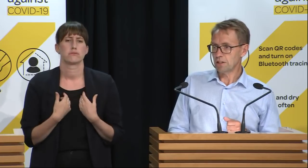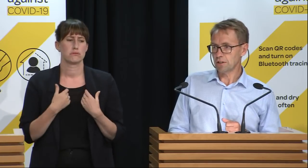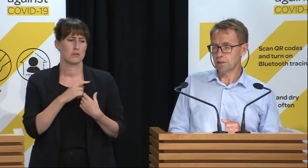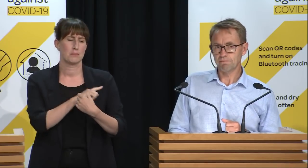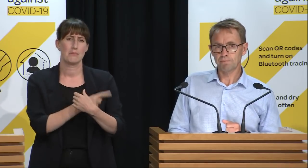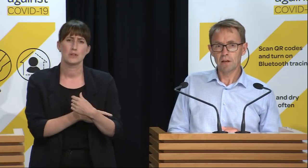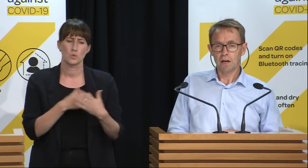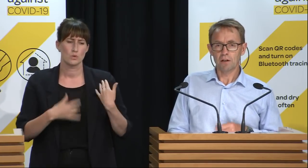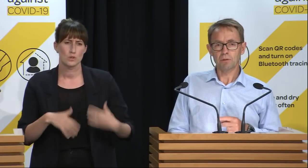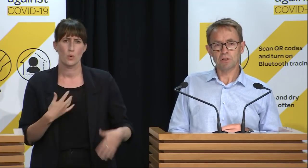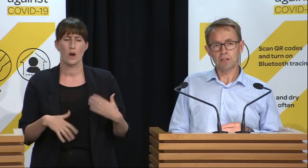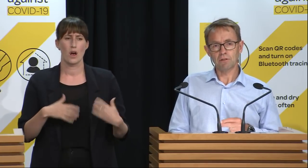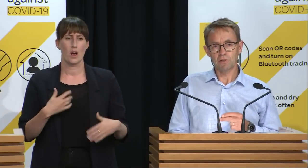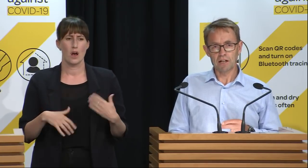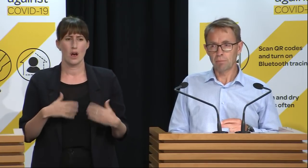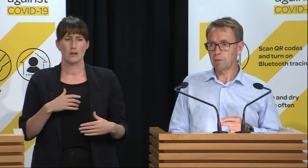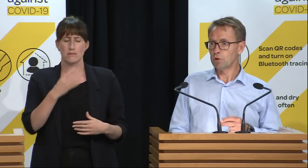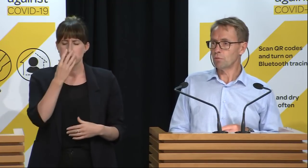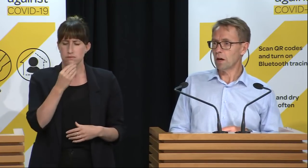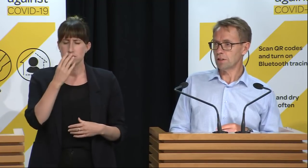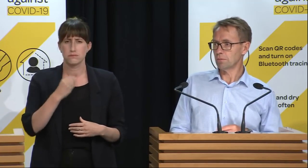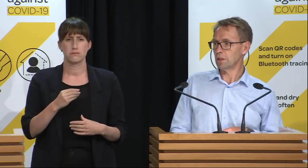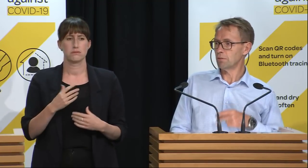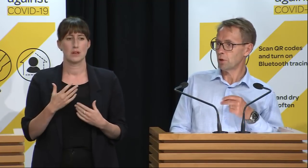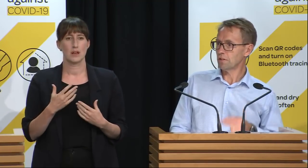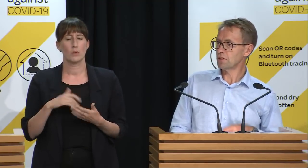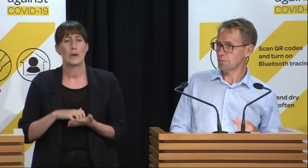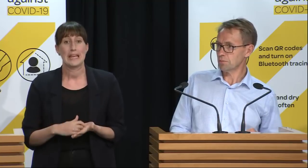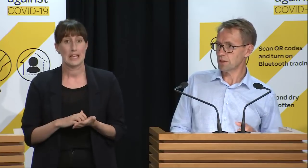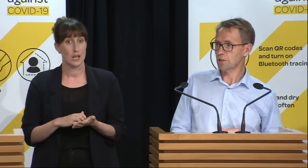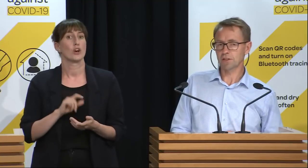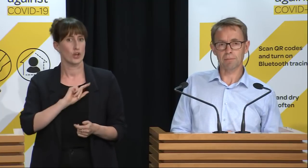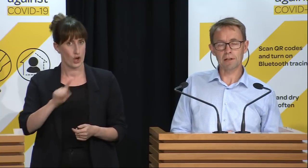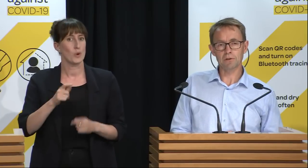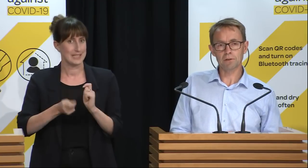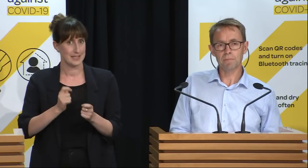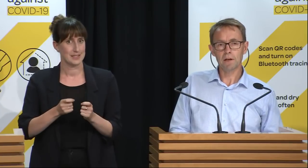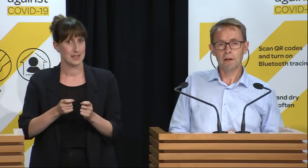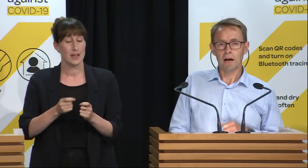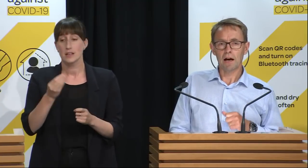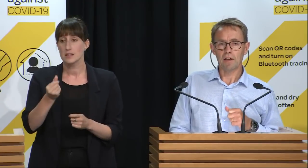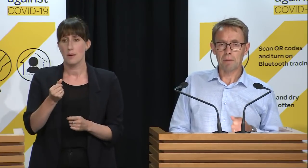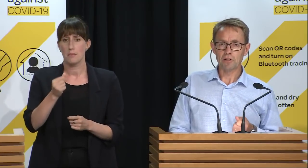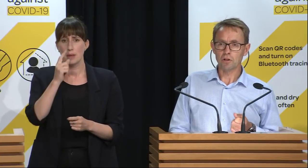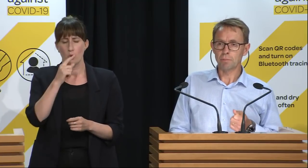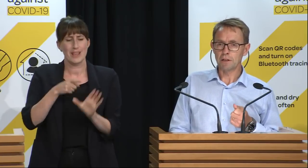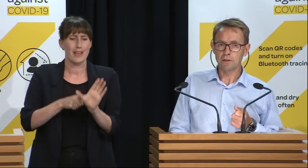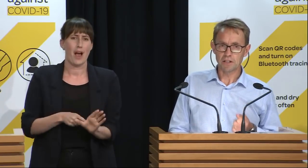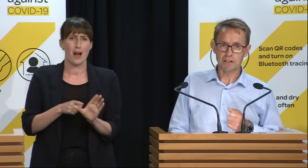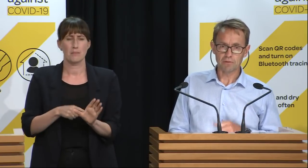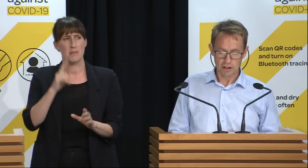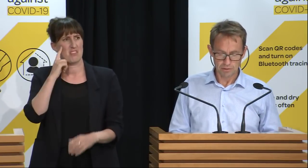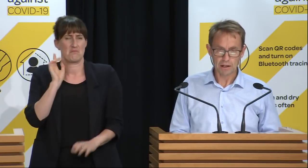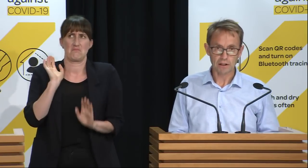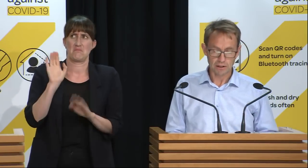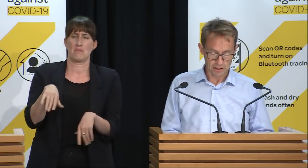be tested. And I think particularly for younger people who might be putting these symptoms down to something else, they may not be